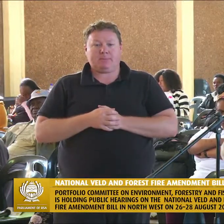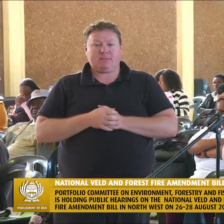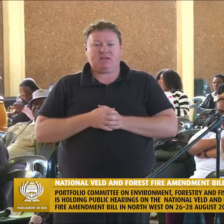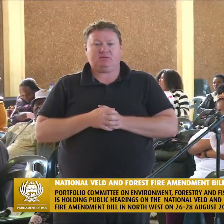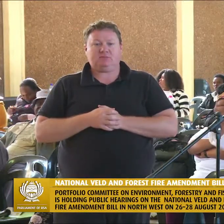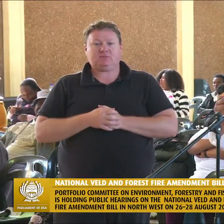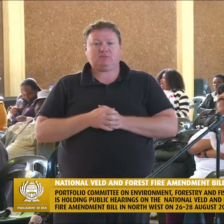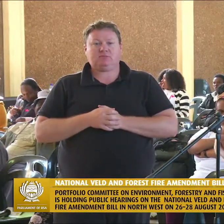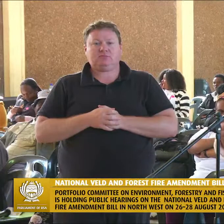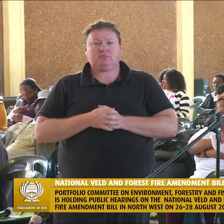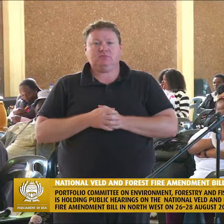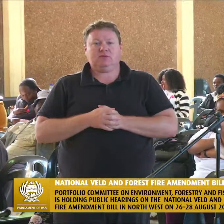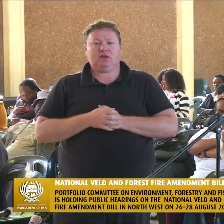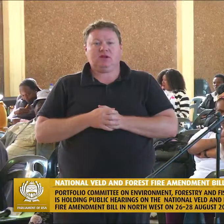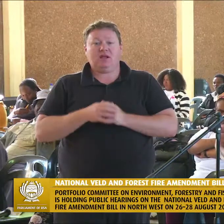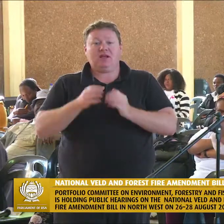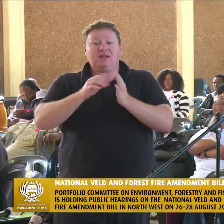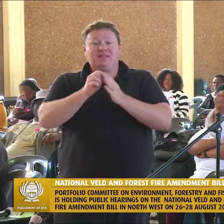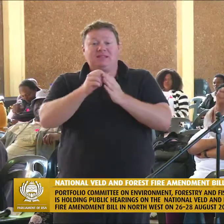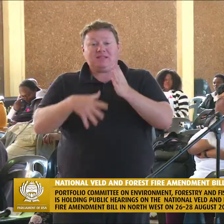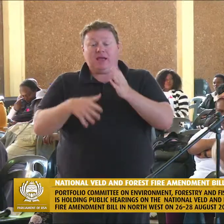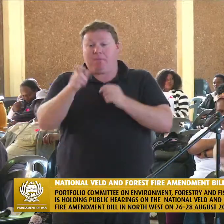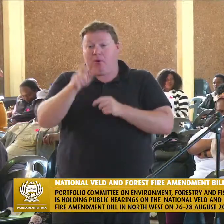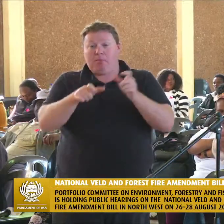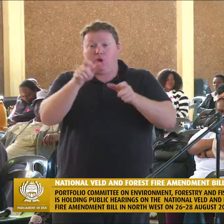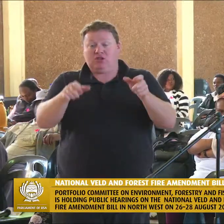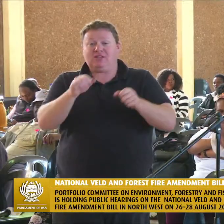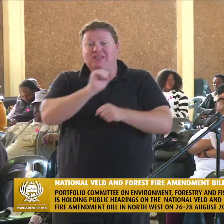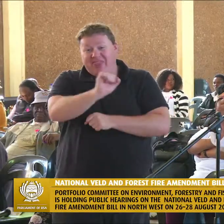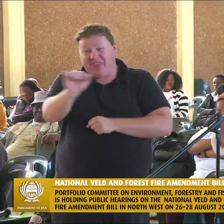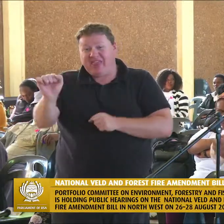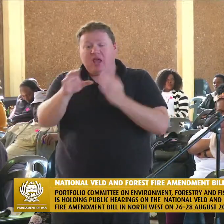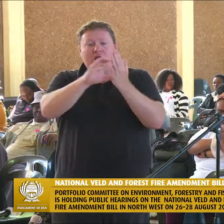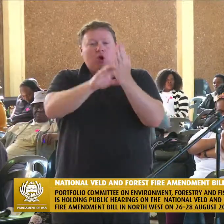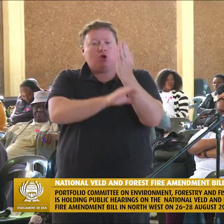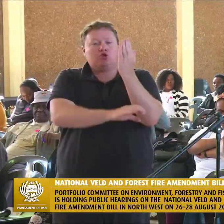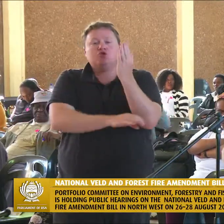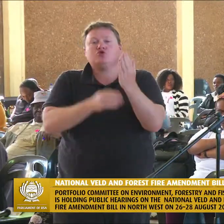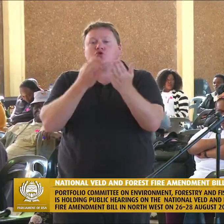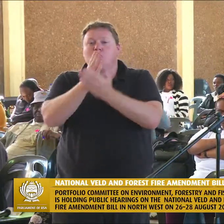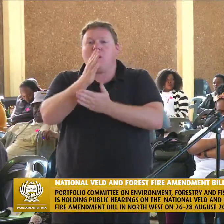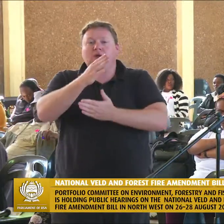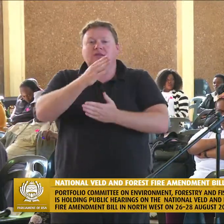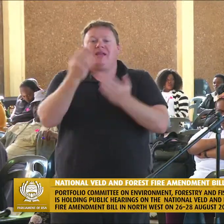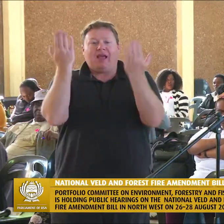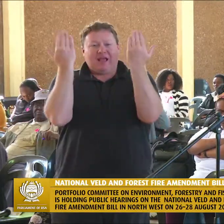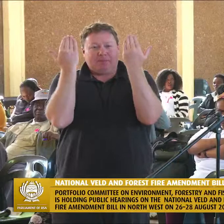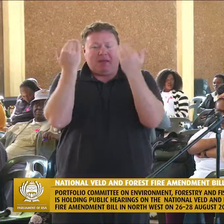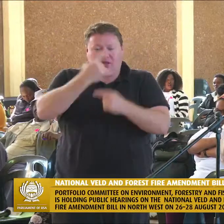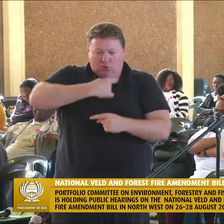it is their constitutional right to expect us to look after them